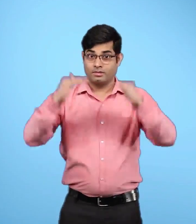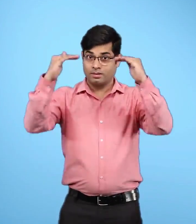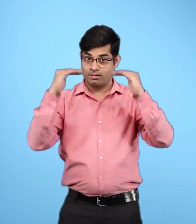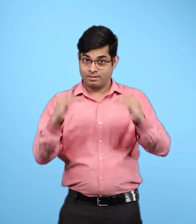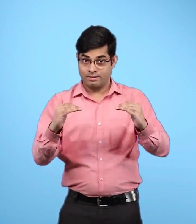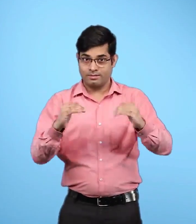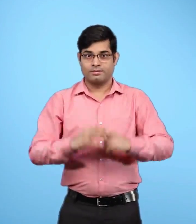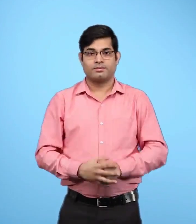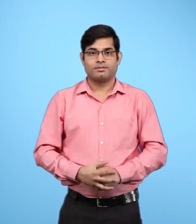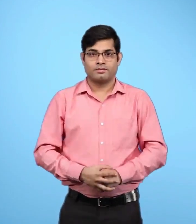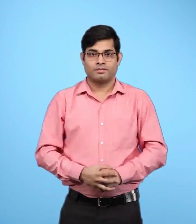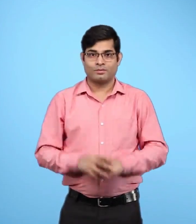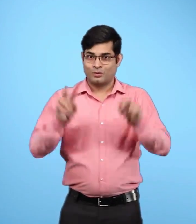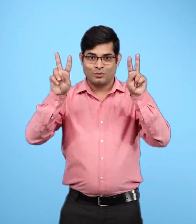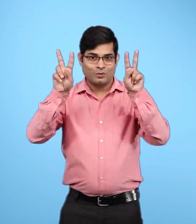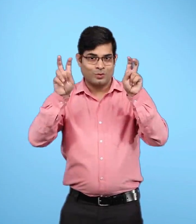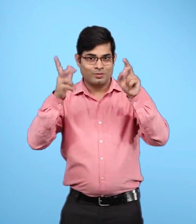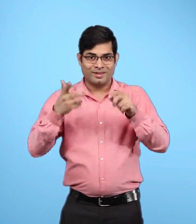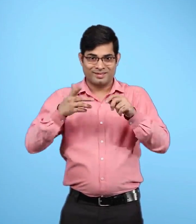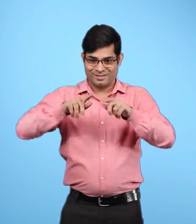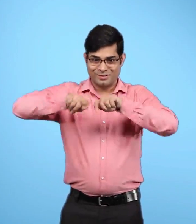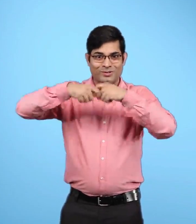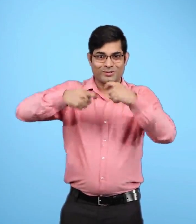Part 2. Shoe numbers.